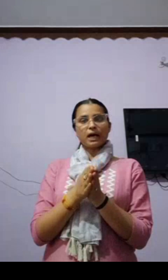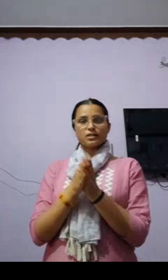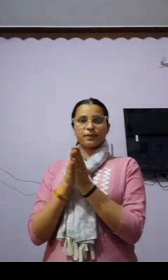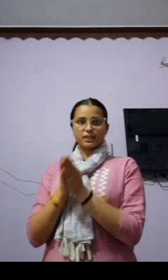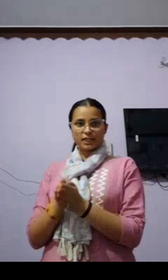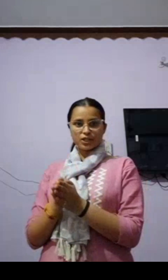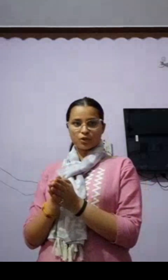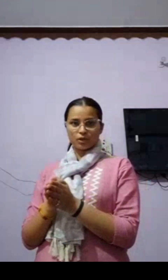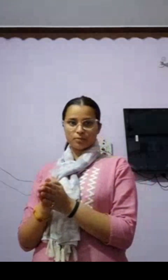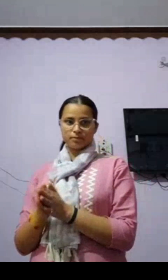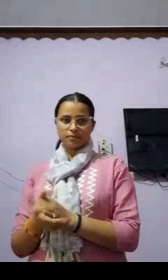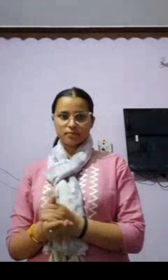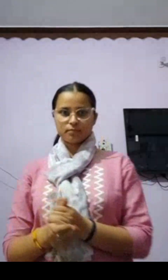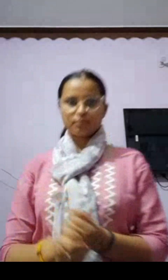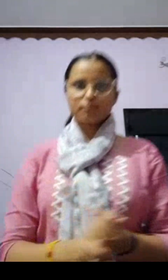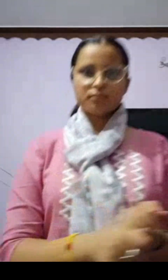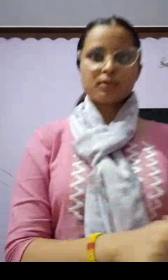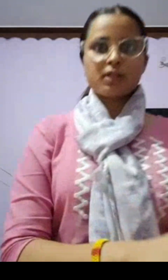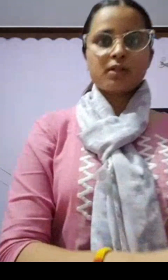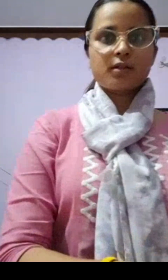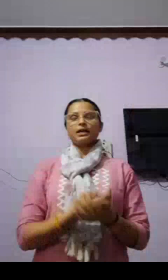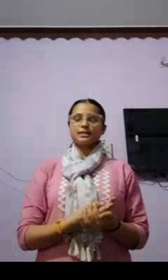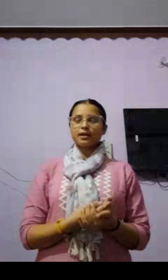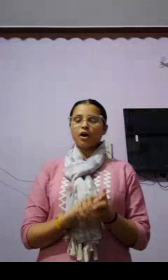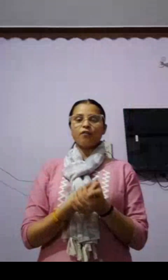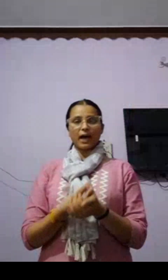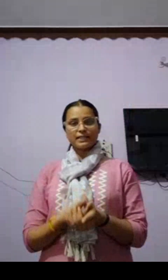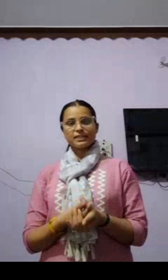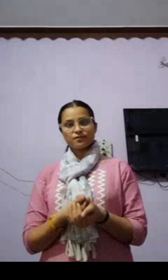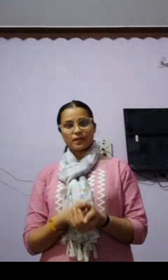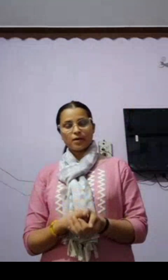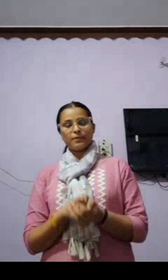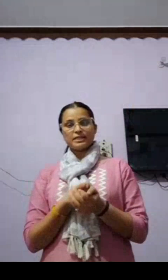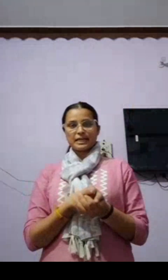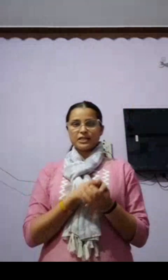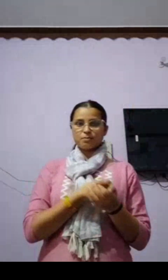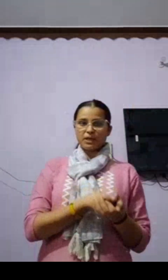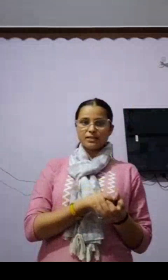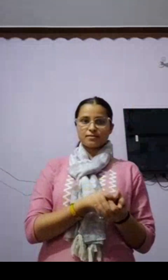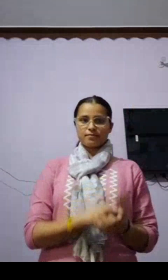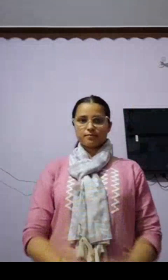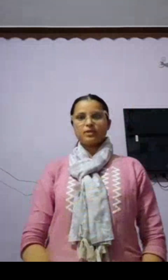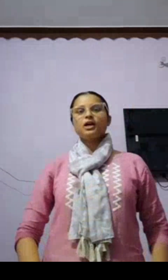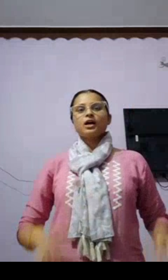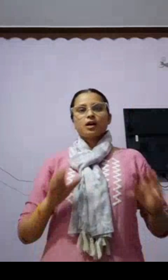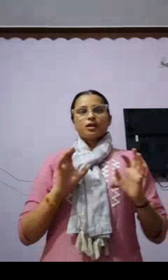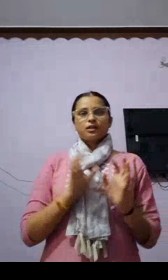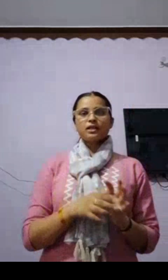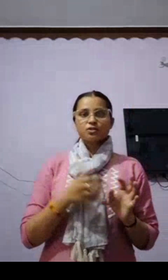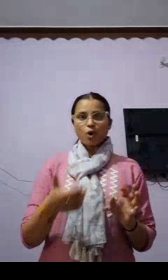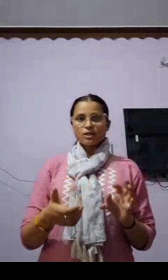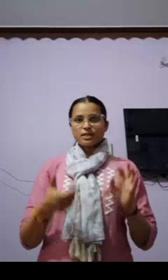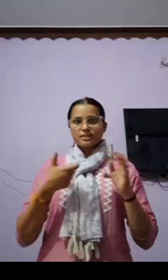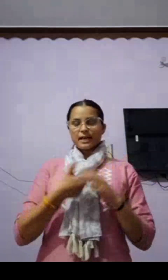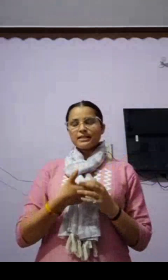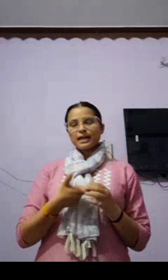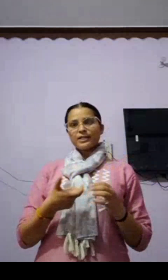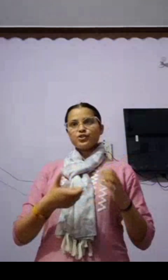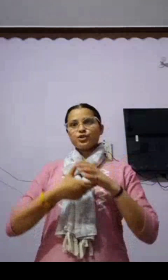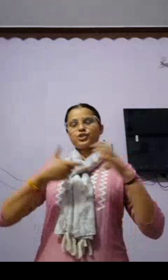sarcoplasmic reticulum. Masking of actin filament takes place. This causes Z line to return